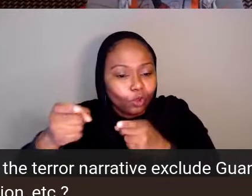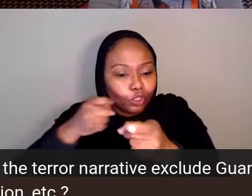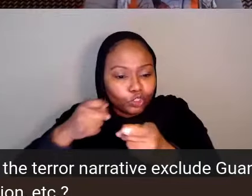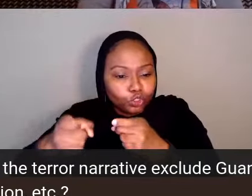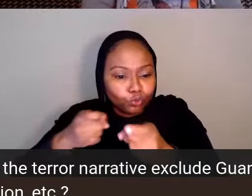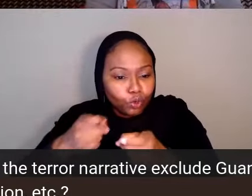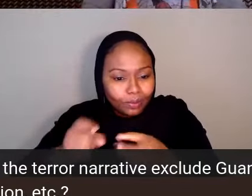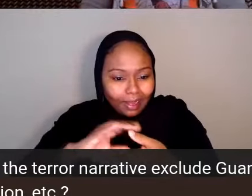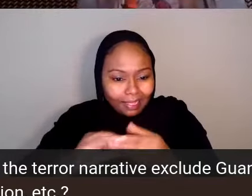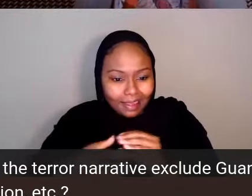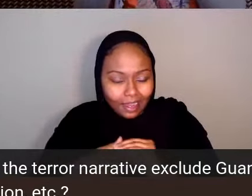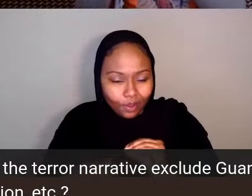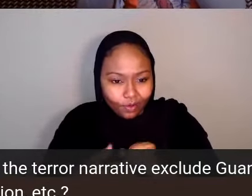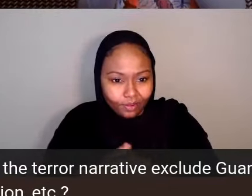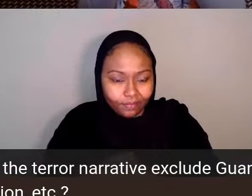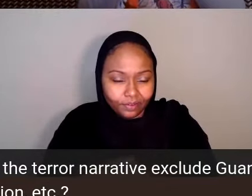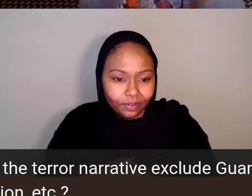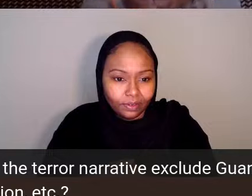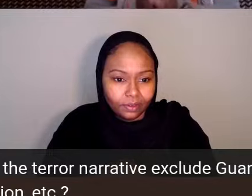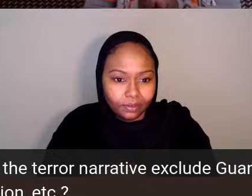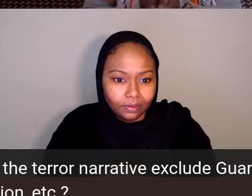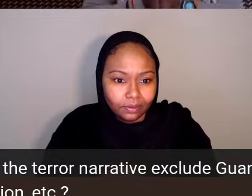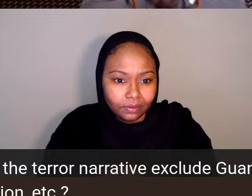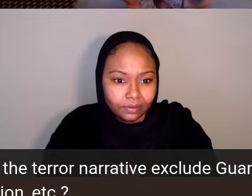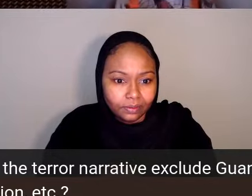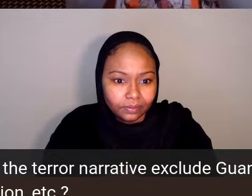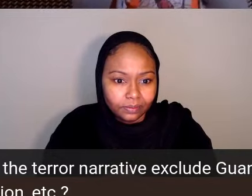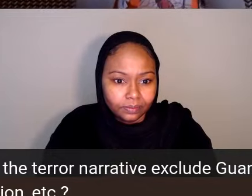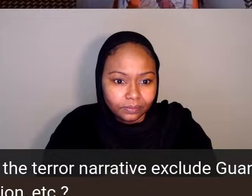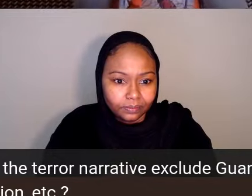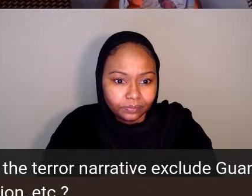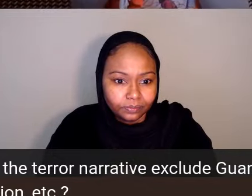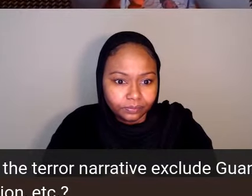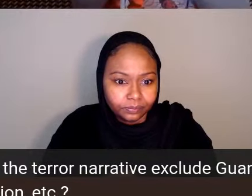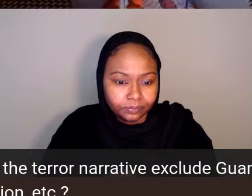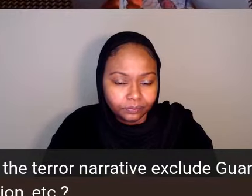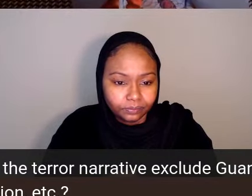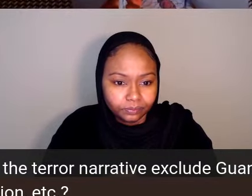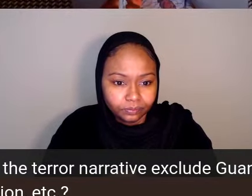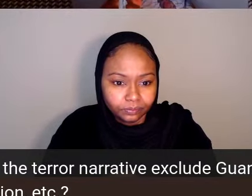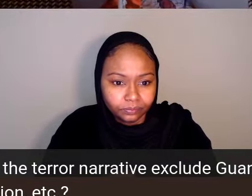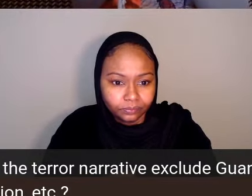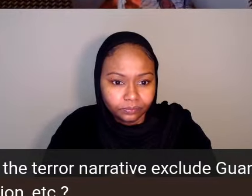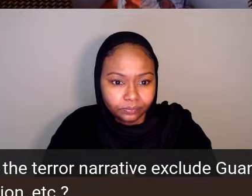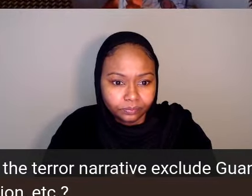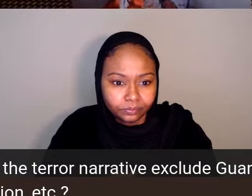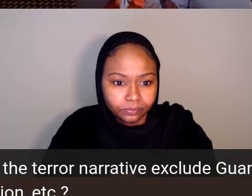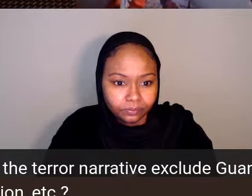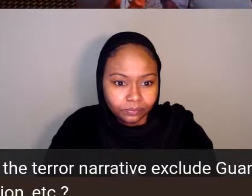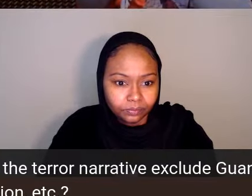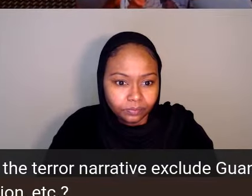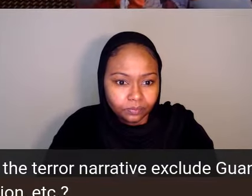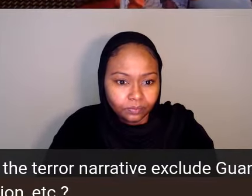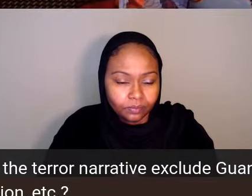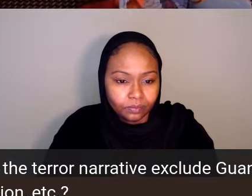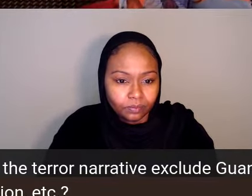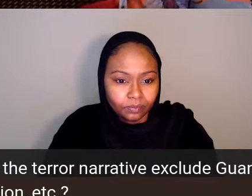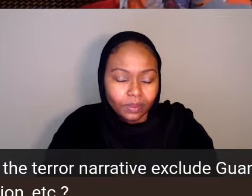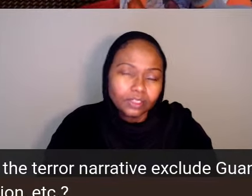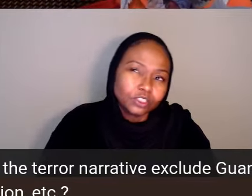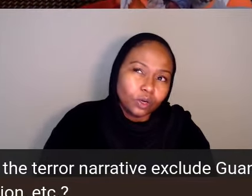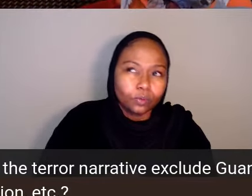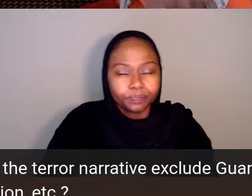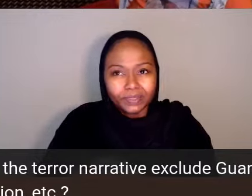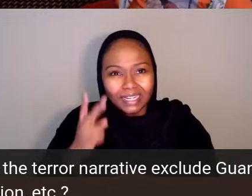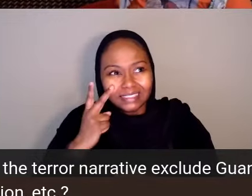the only journalism that at Guantánamo station now at Guantánamo, you know, pictured Guantánamo as there is